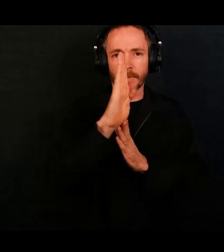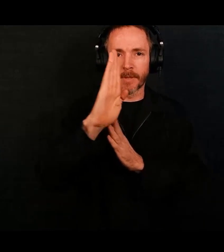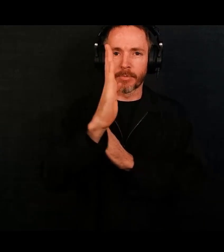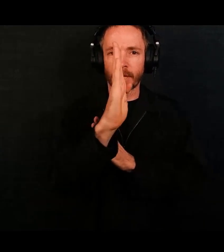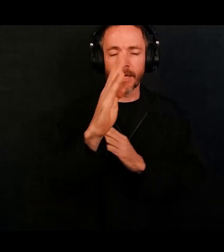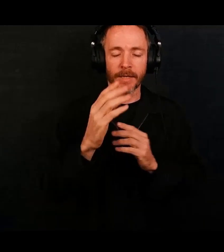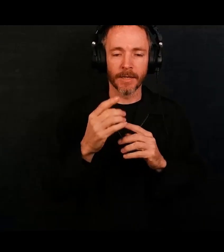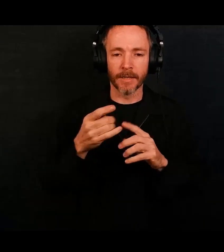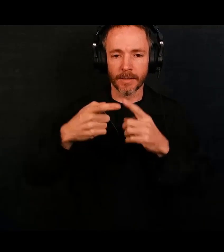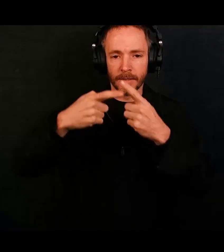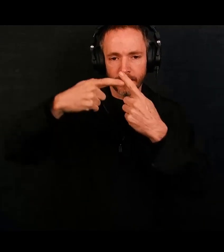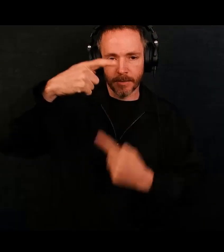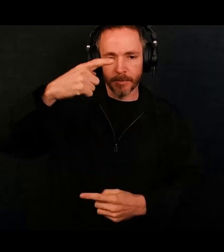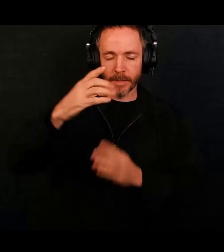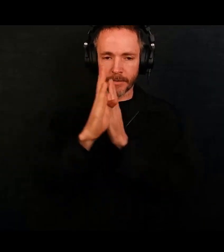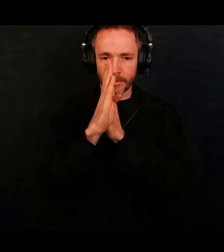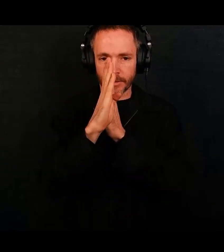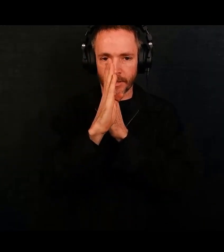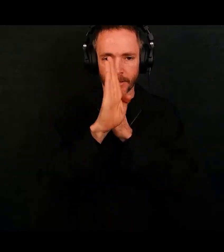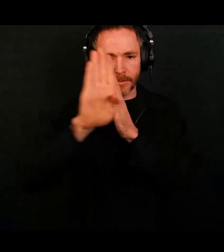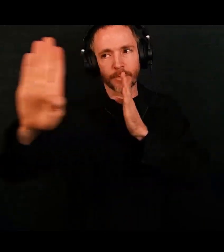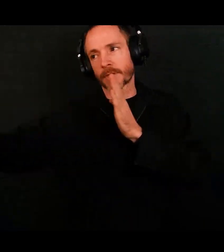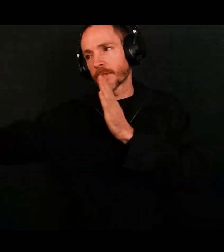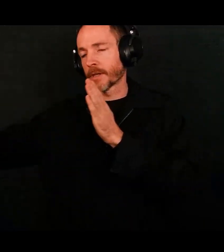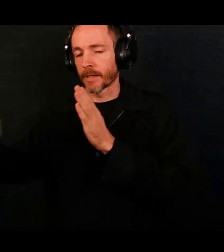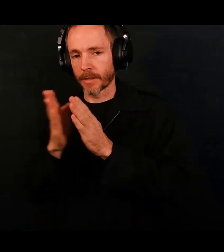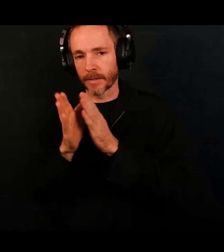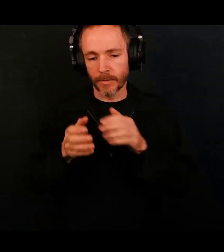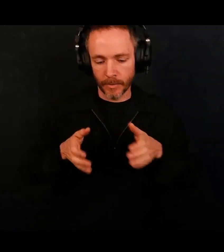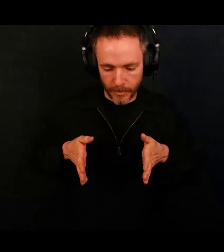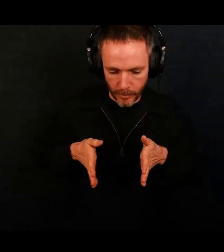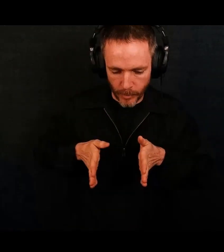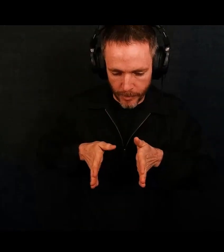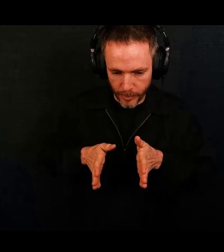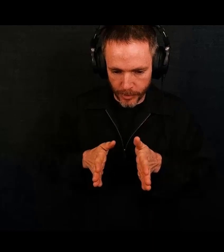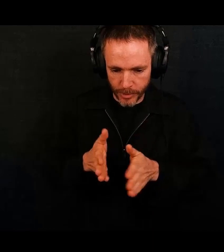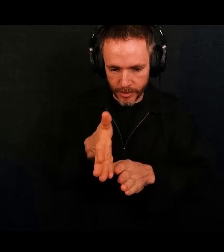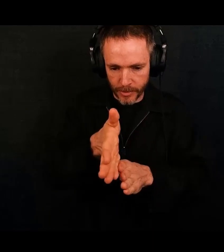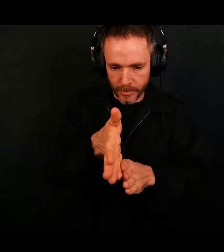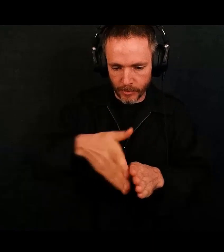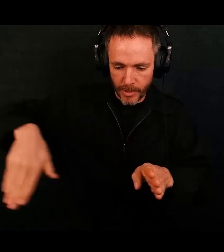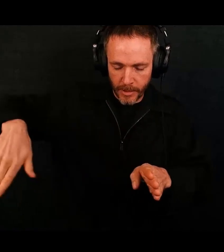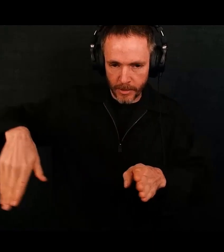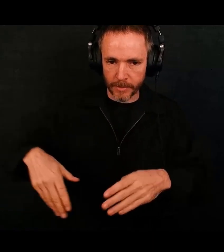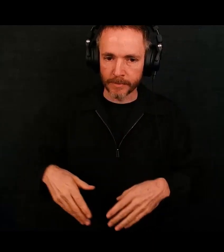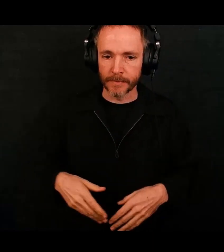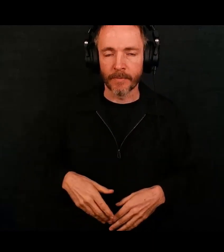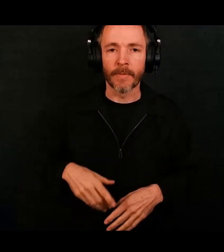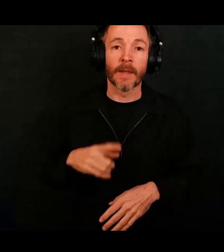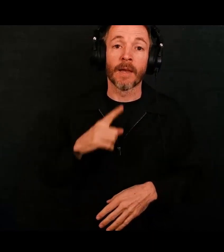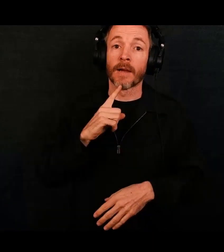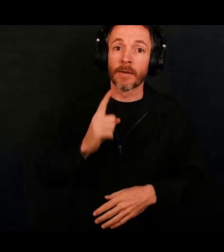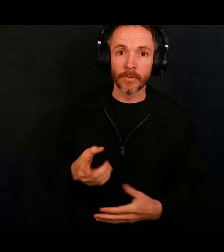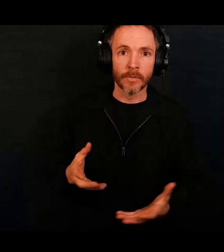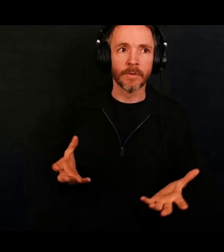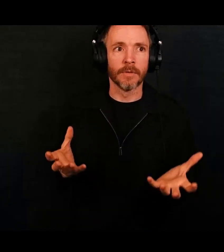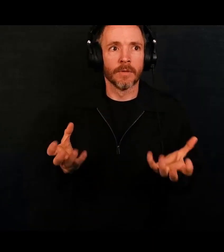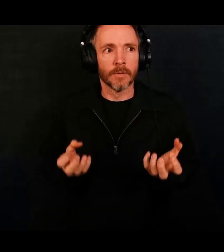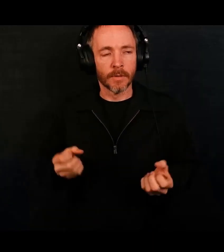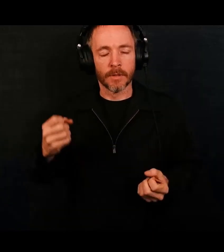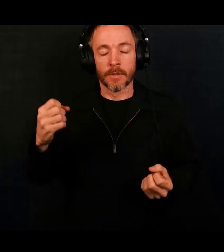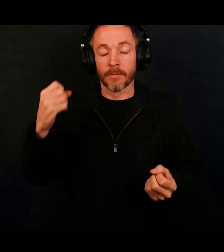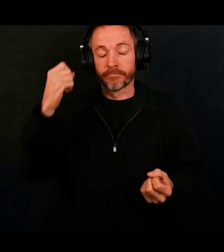Because the blade was just like twisting. I push just I really would like to figure out what is